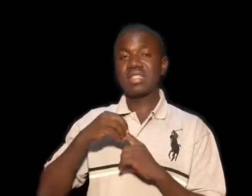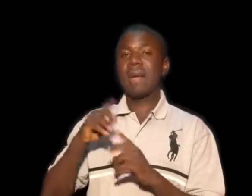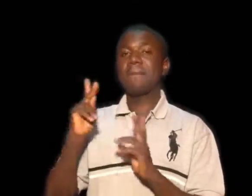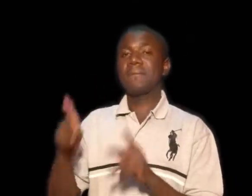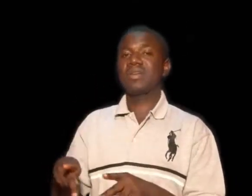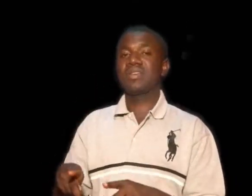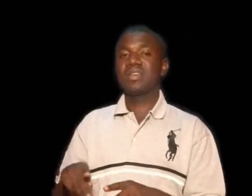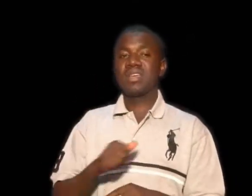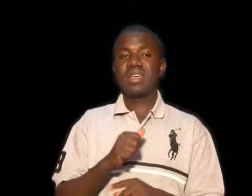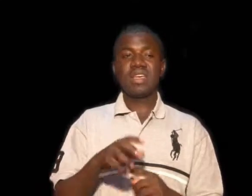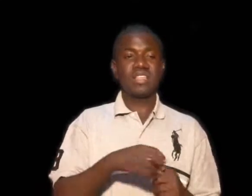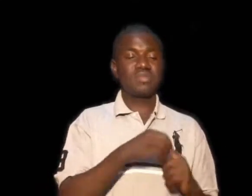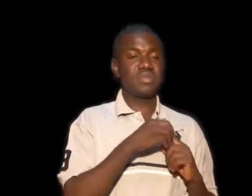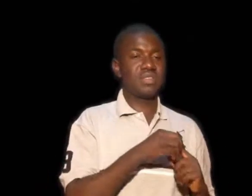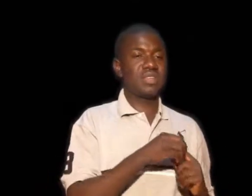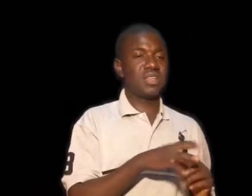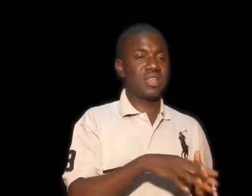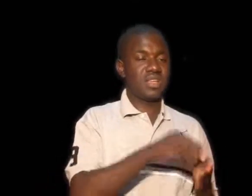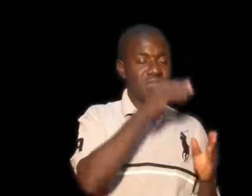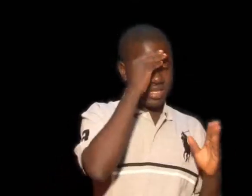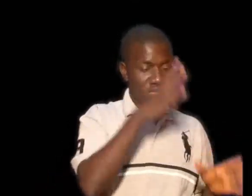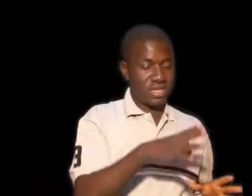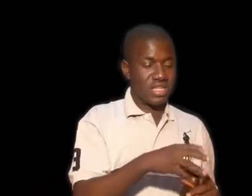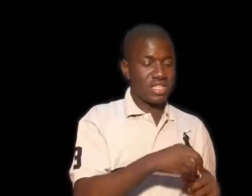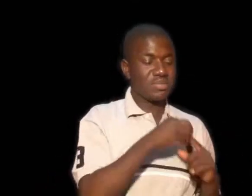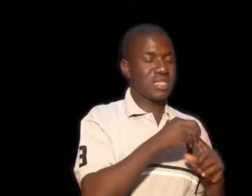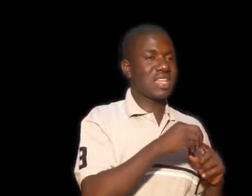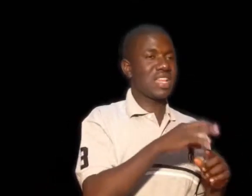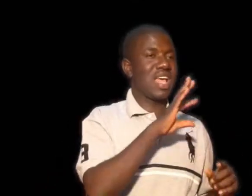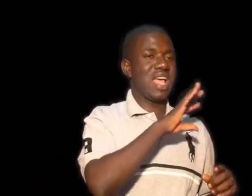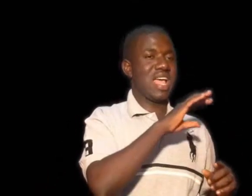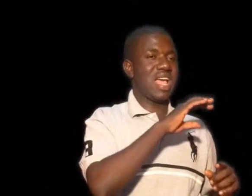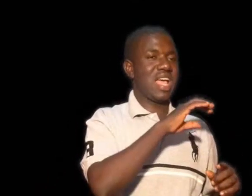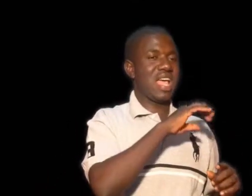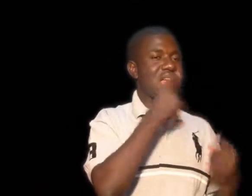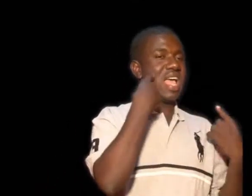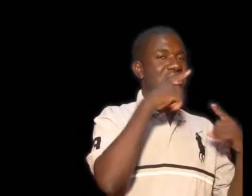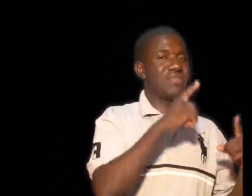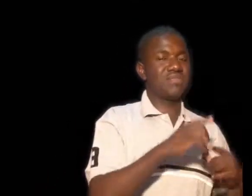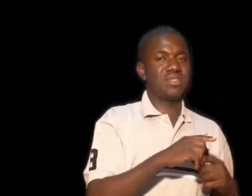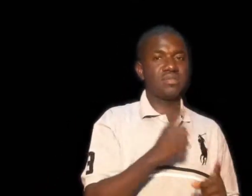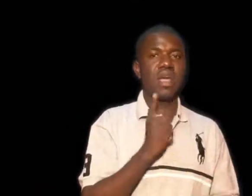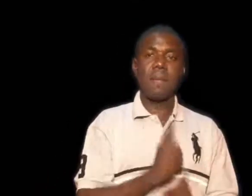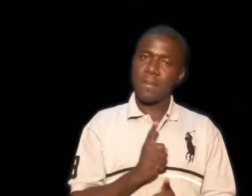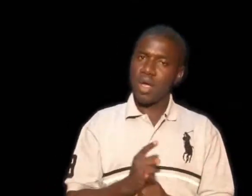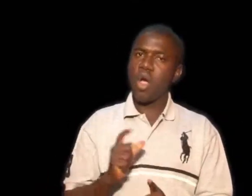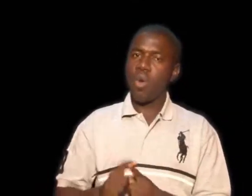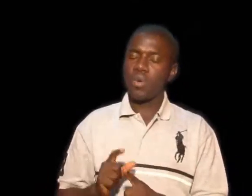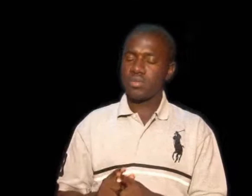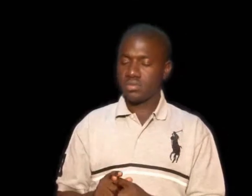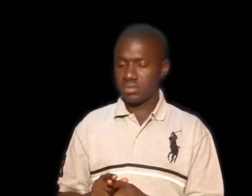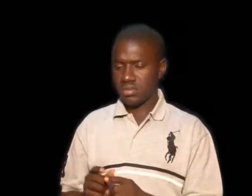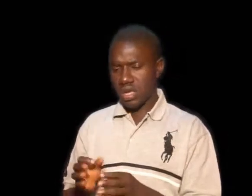example, a special person, a special story, or a special achievement.